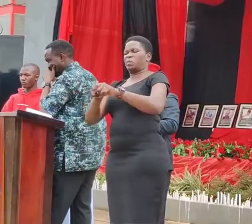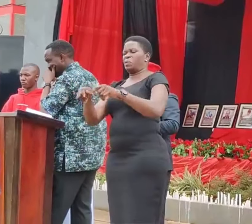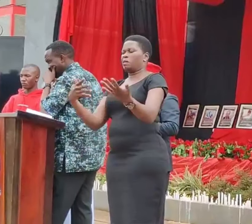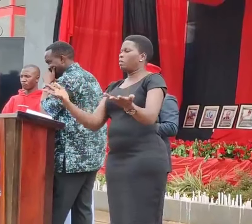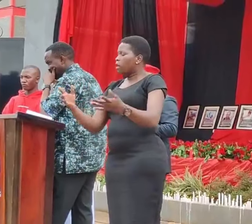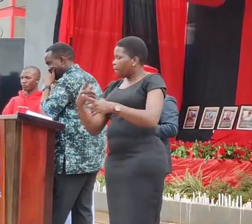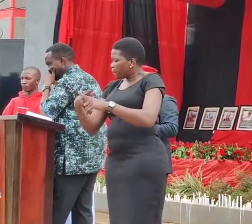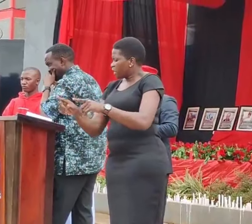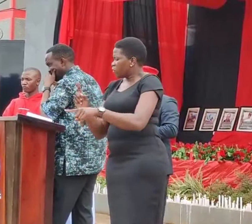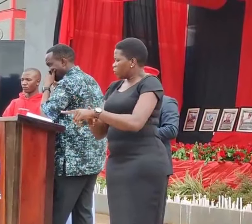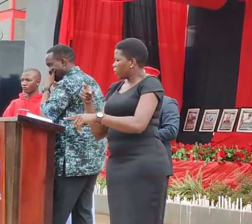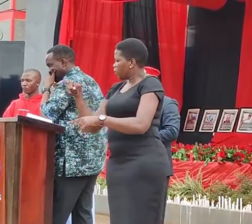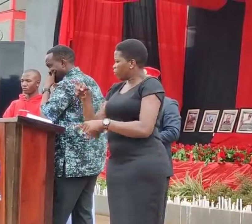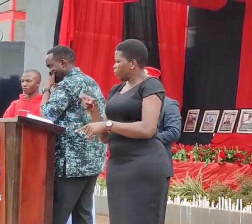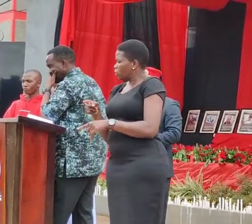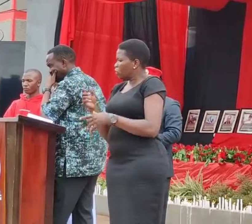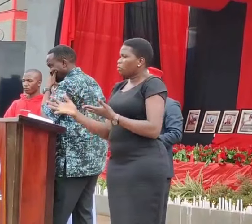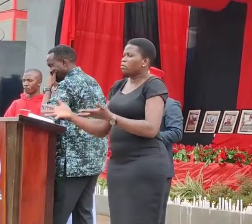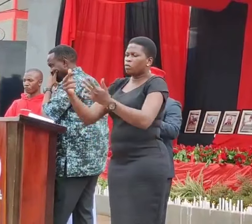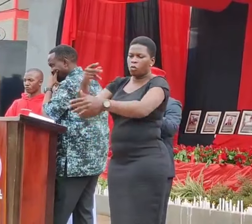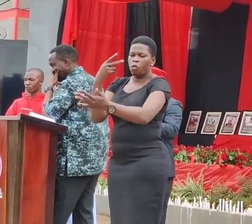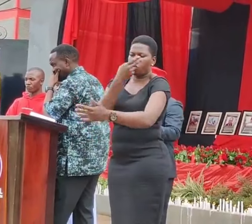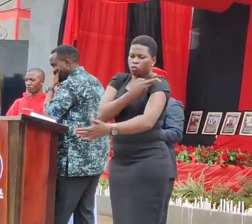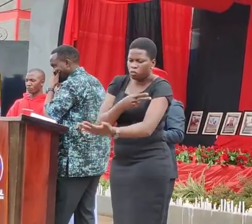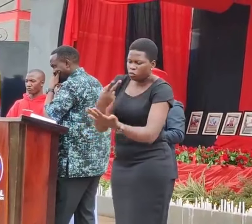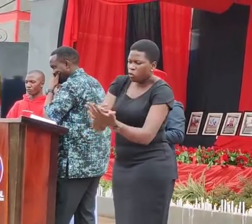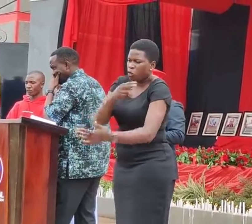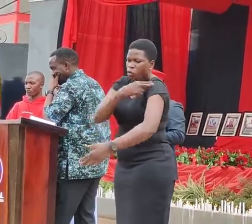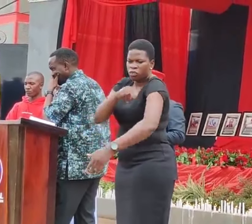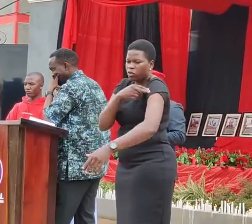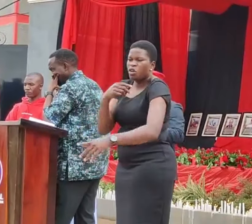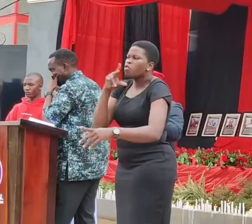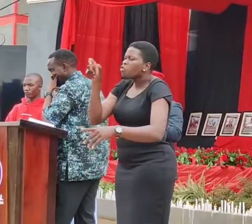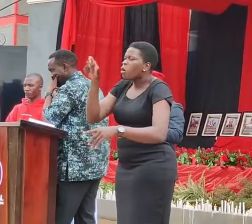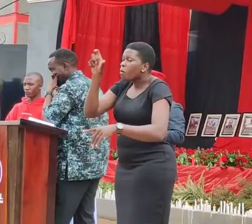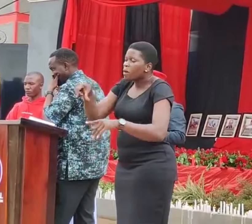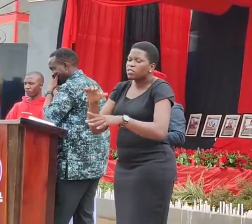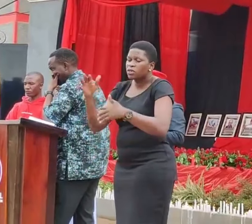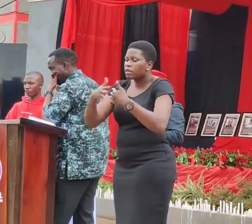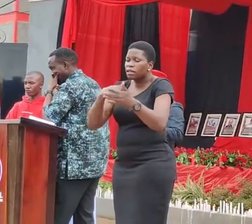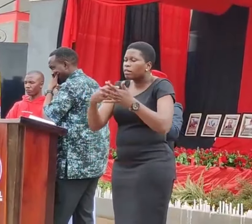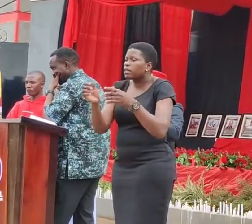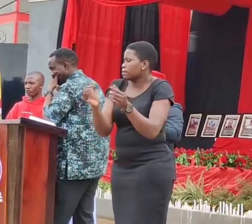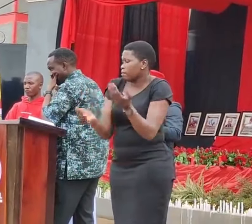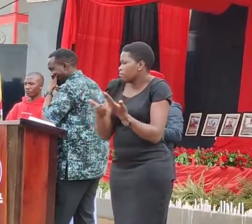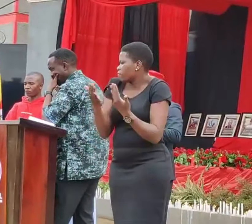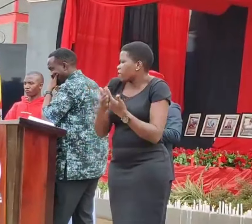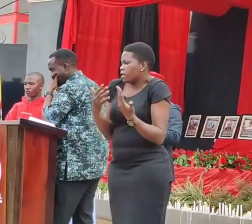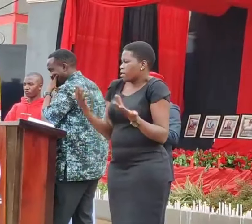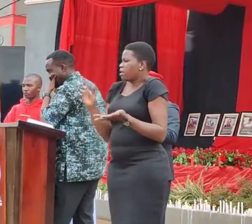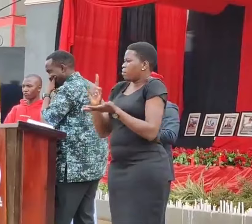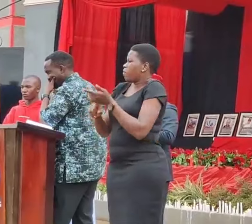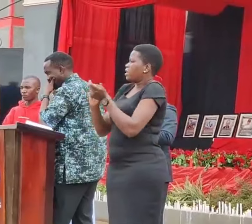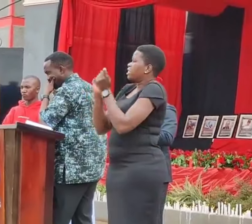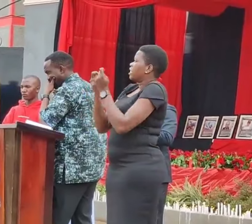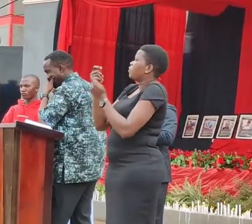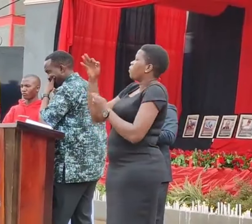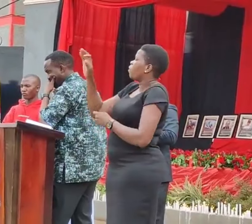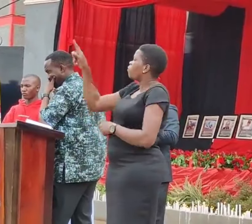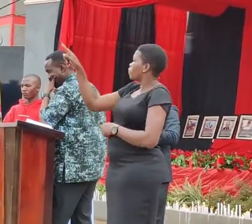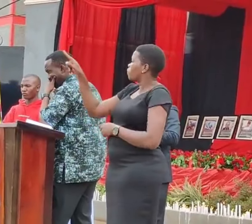And when you take it, is taken to the hospital, nobody's mining, no treatment. Now, what type